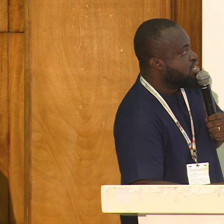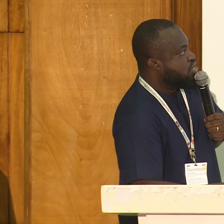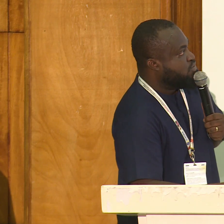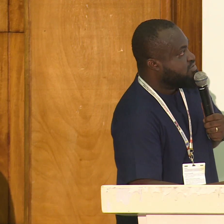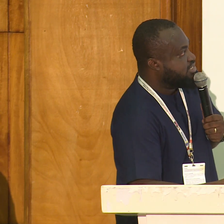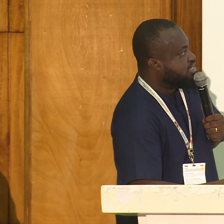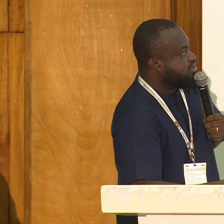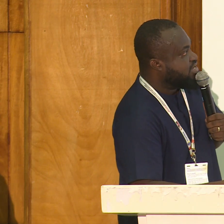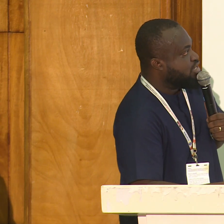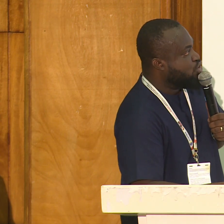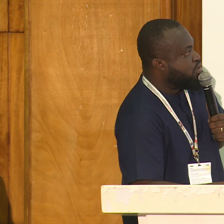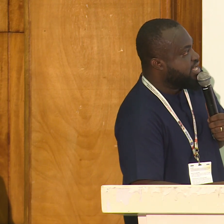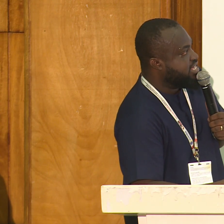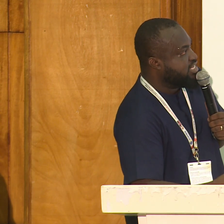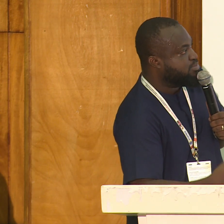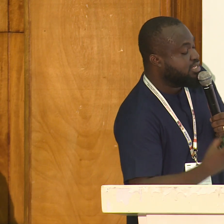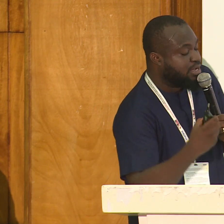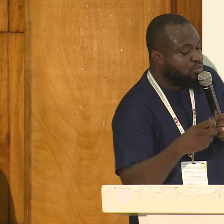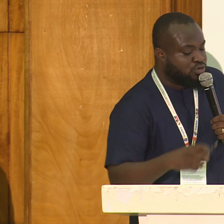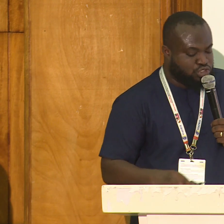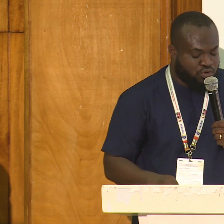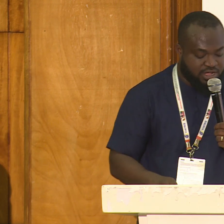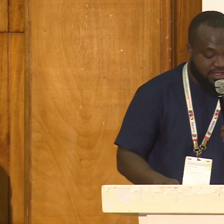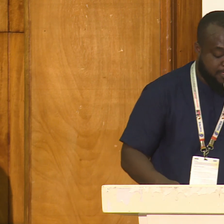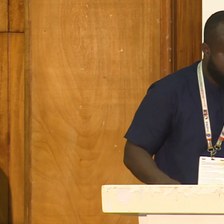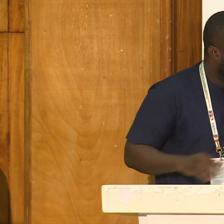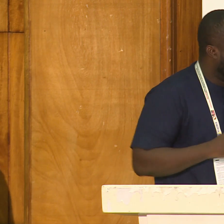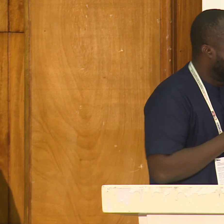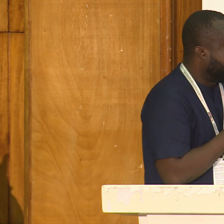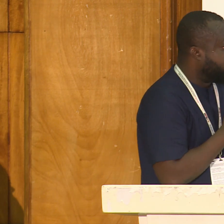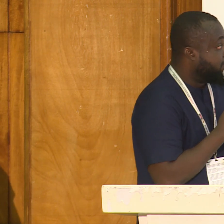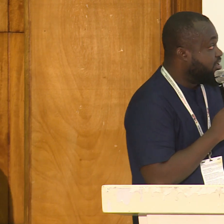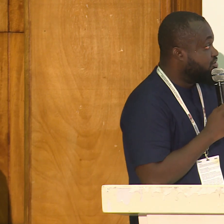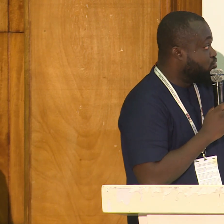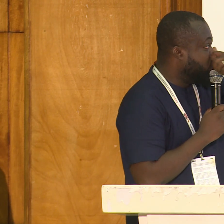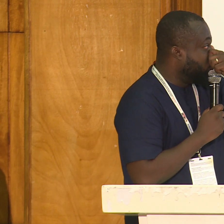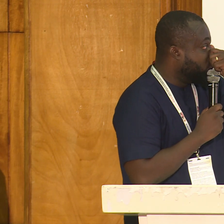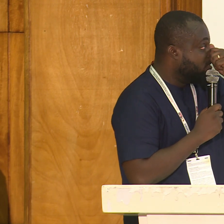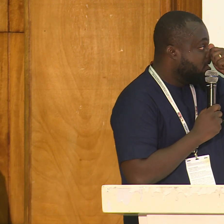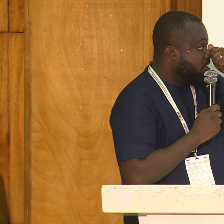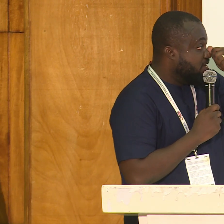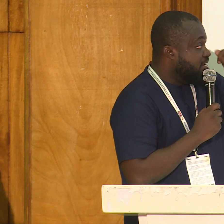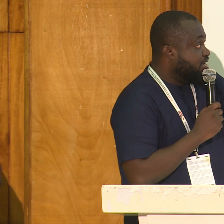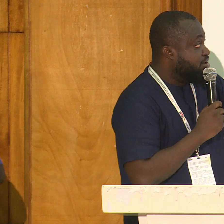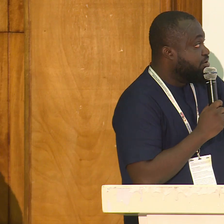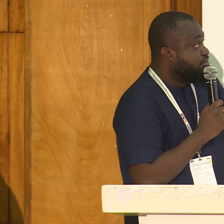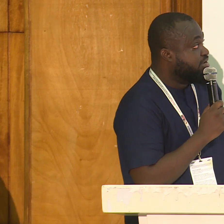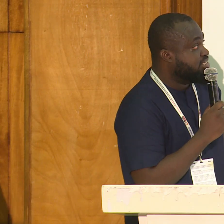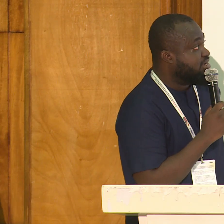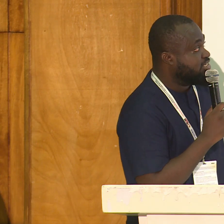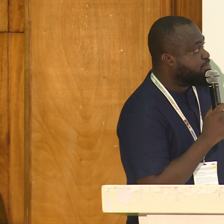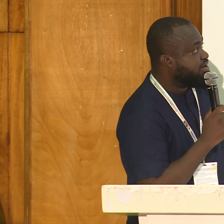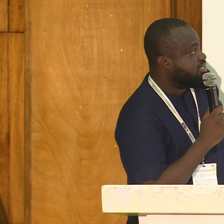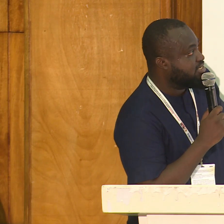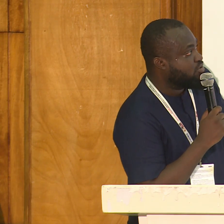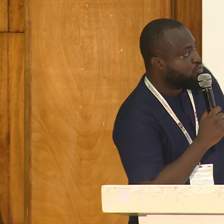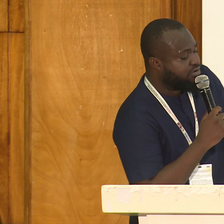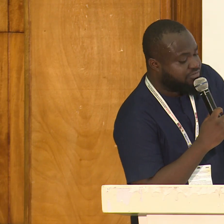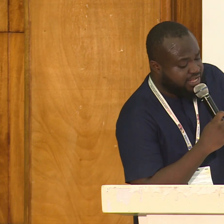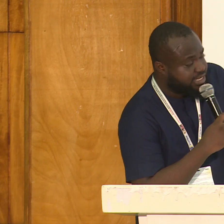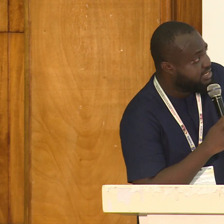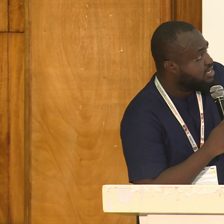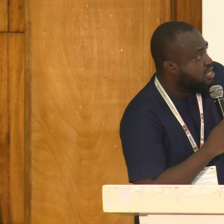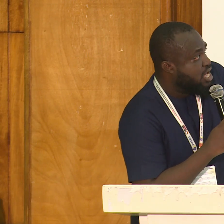mentioned, with significantly lower engagement among younger FSWs. The regional disparities